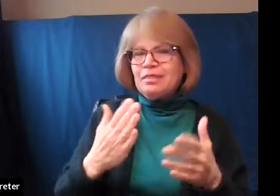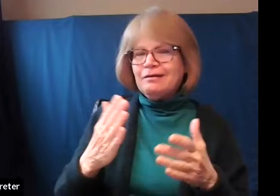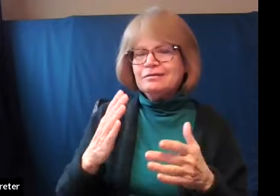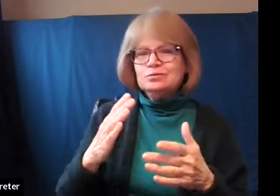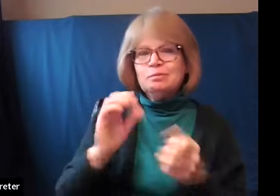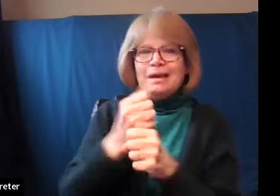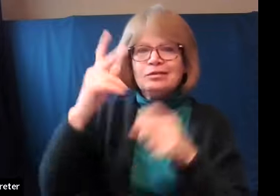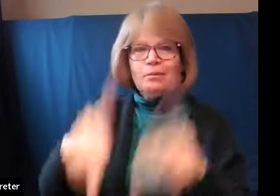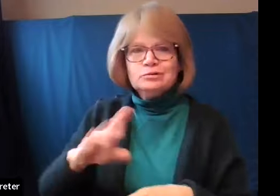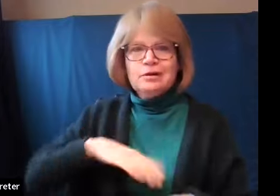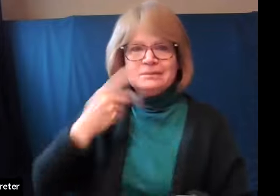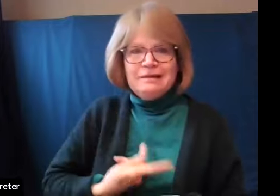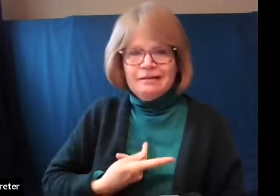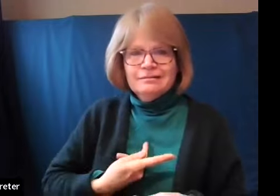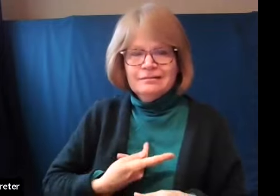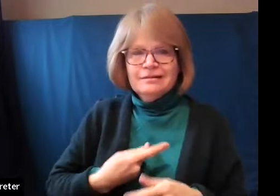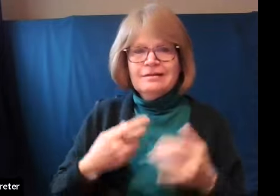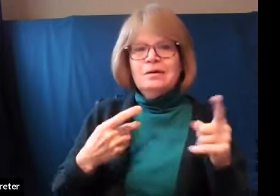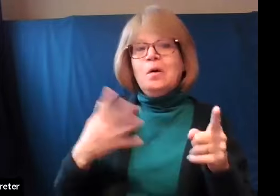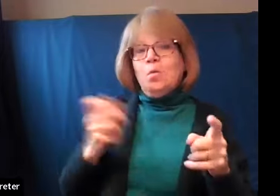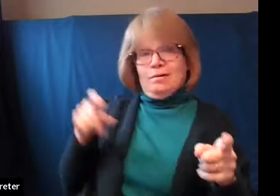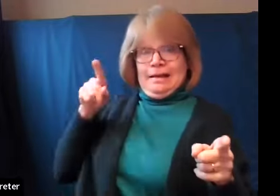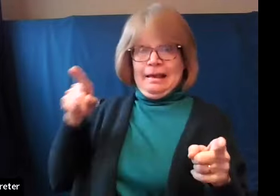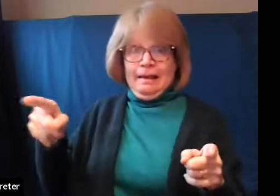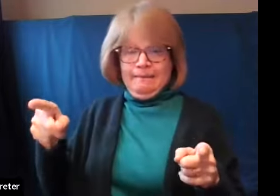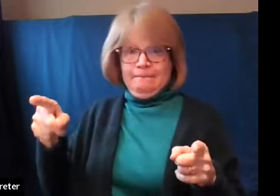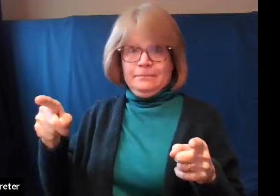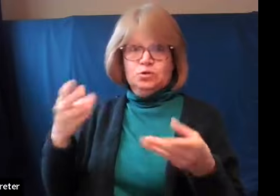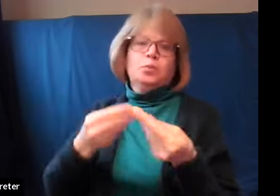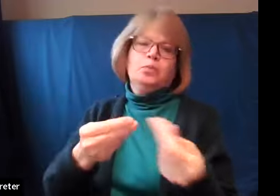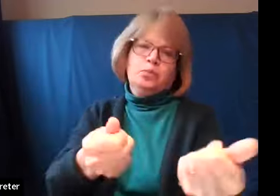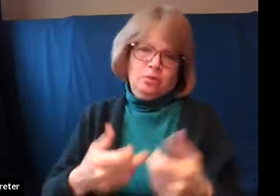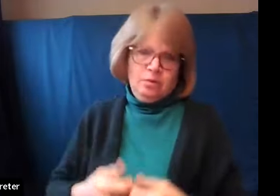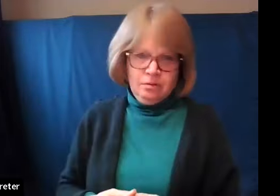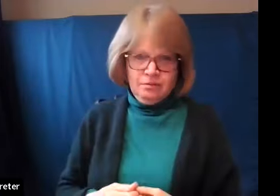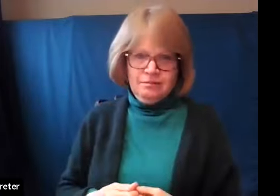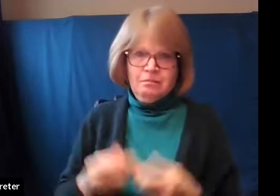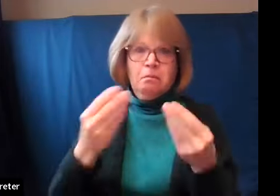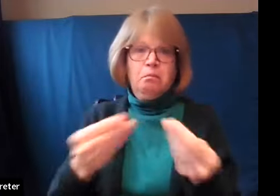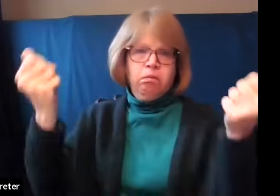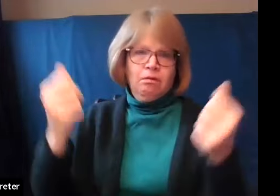the now triangulated minister as a vicarious apology to smooth over things.